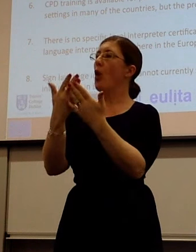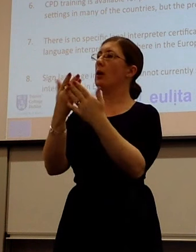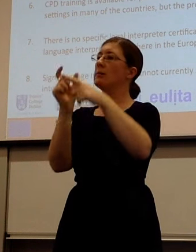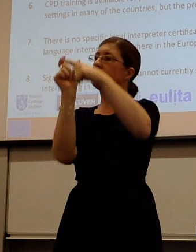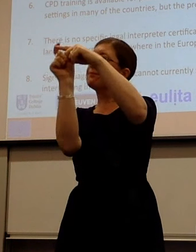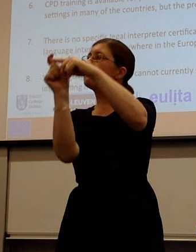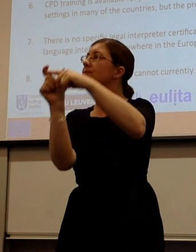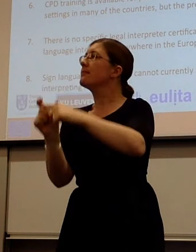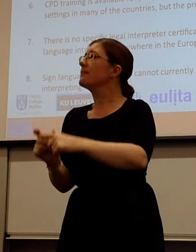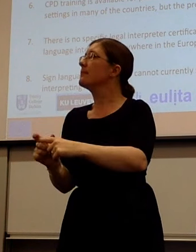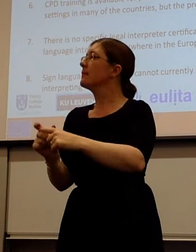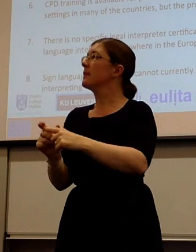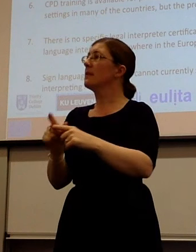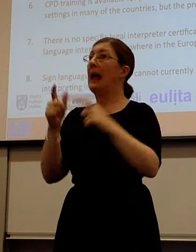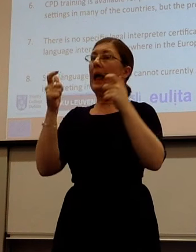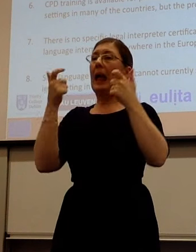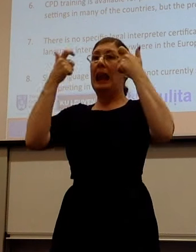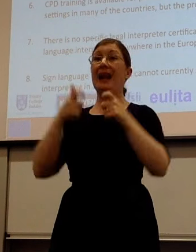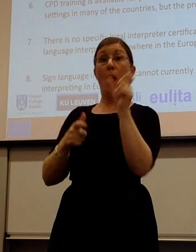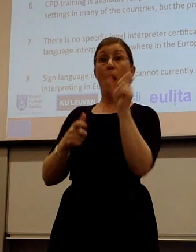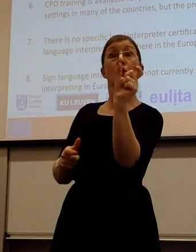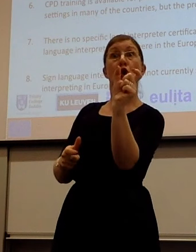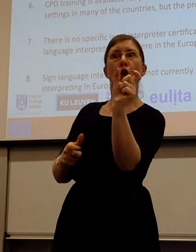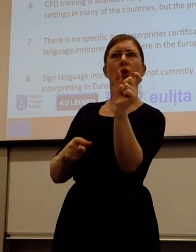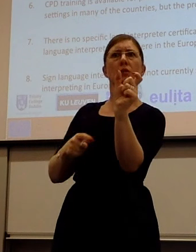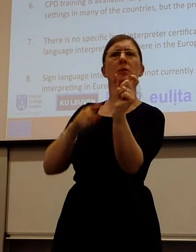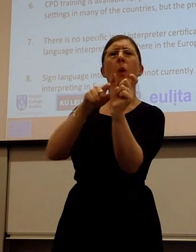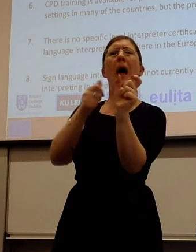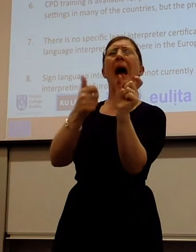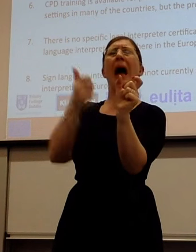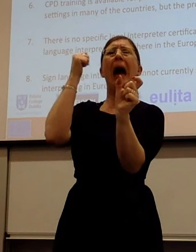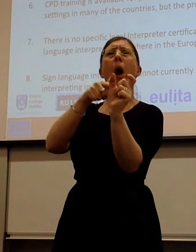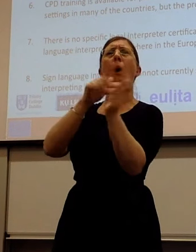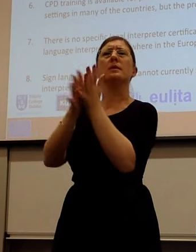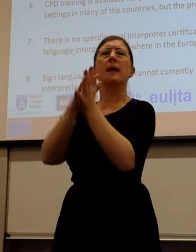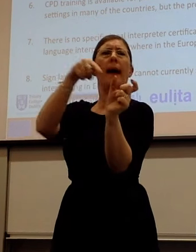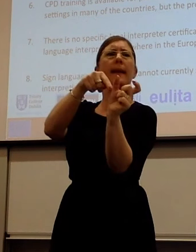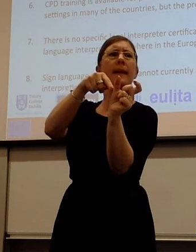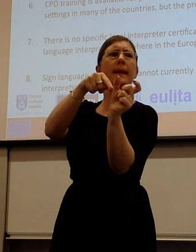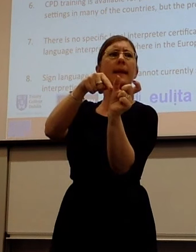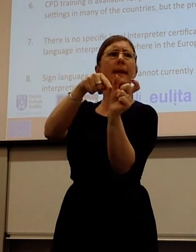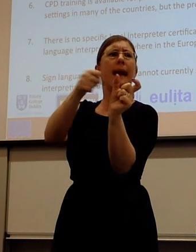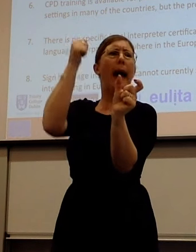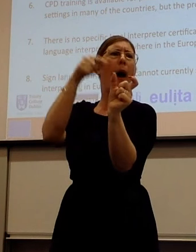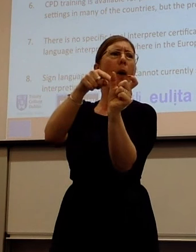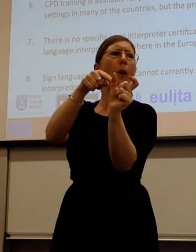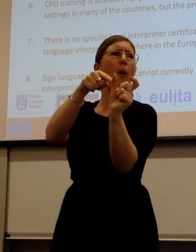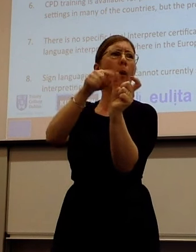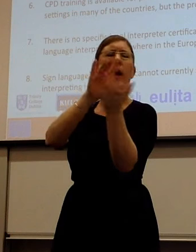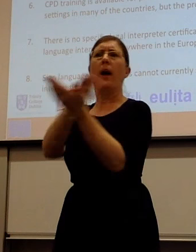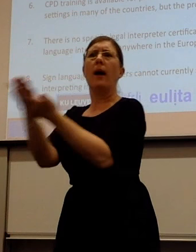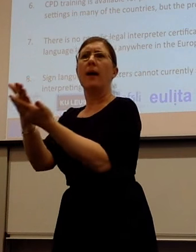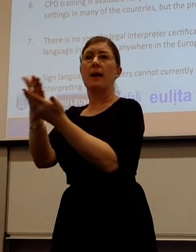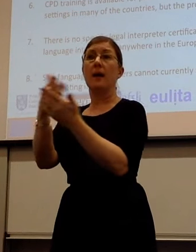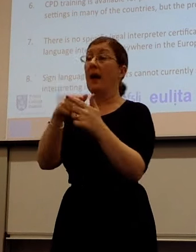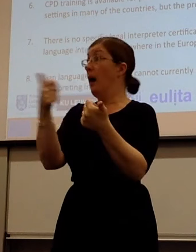prolonged things. But they did tend to focus mostly on legal terminology. You know, what's the sign for? How do you sign this, or what's